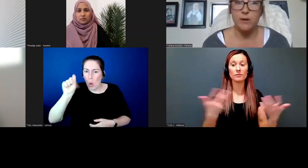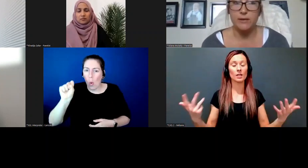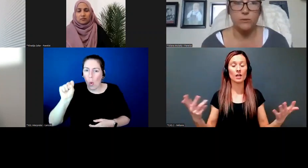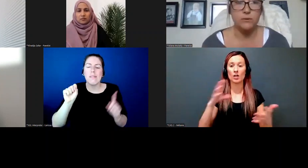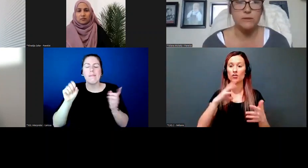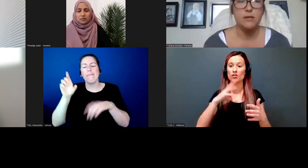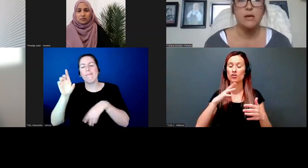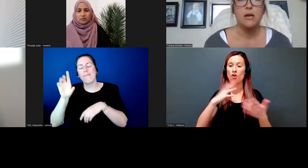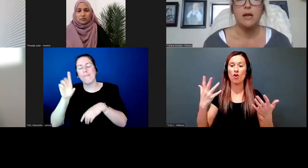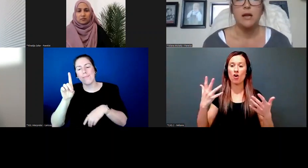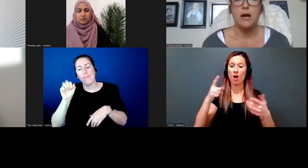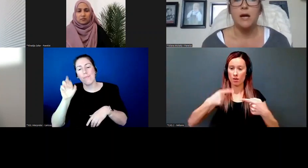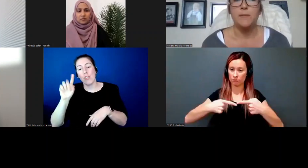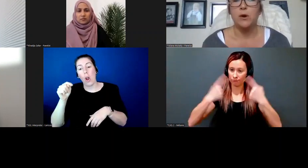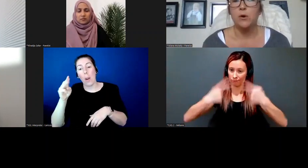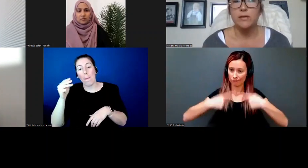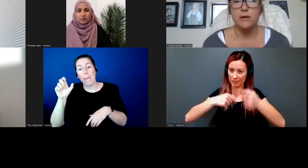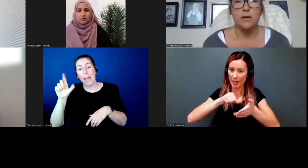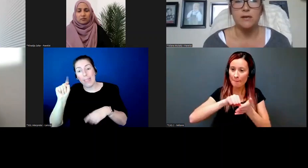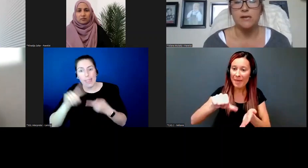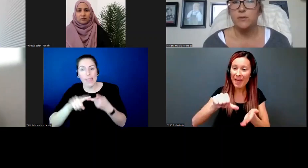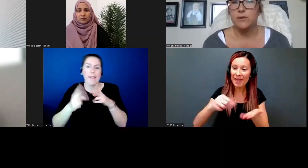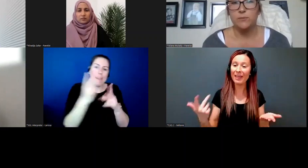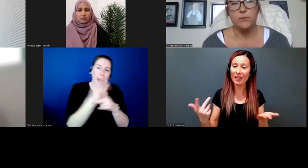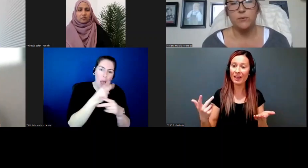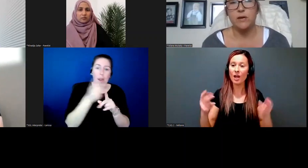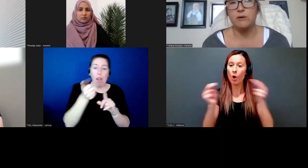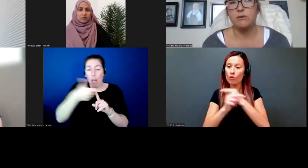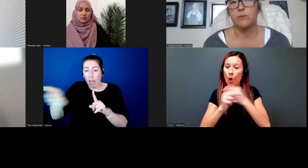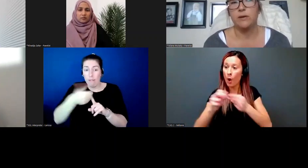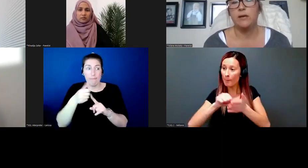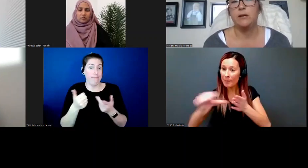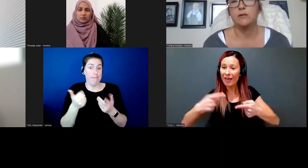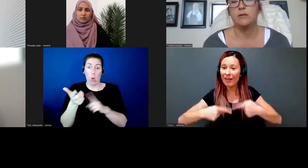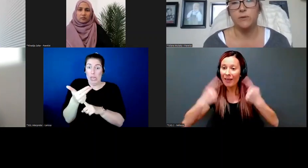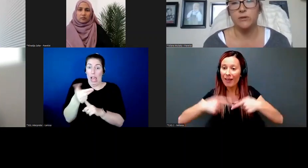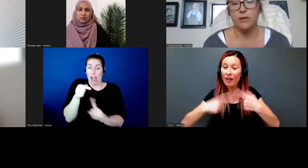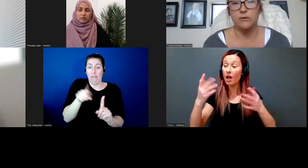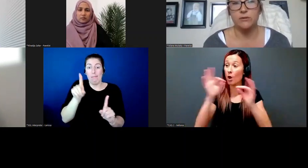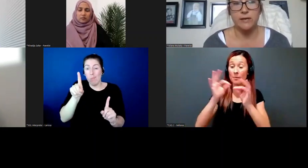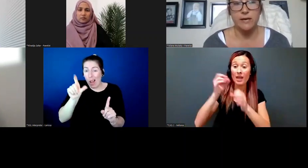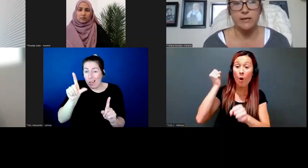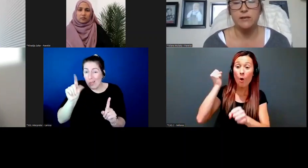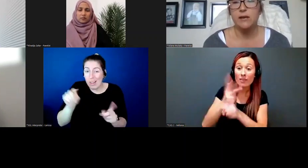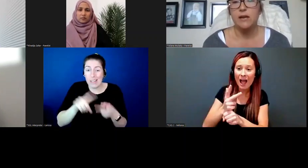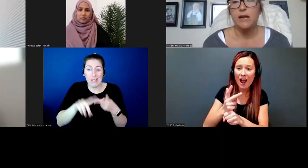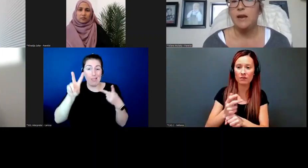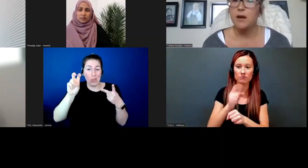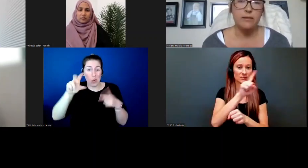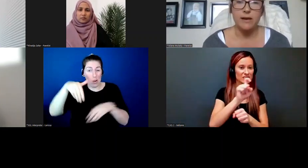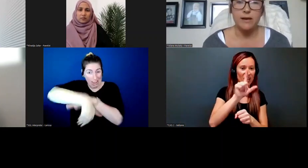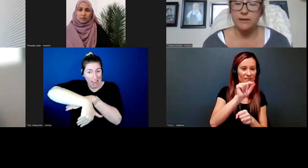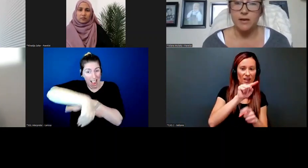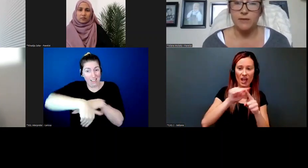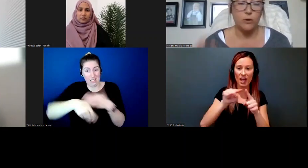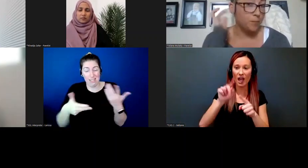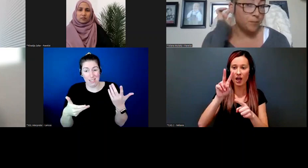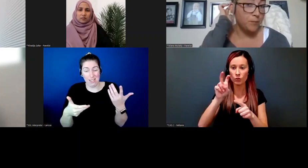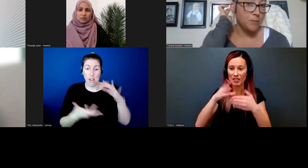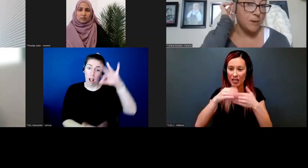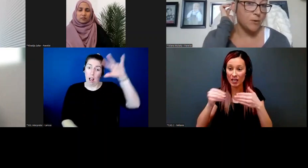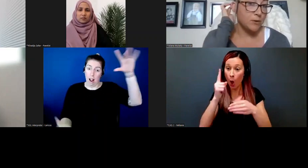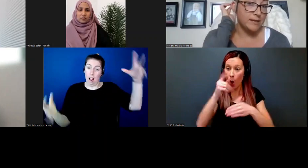and the highway tolls. And hotels cost anywhere between $120 to $200 a night. And none of that is